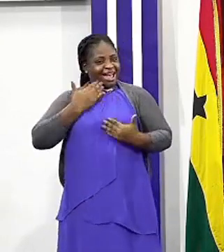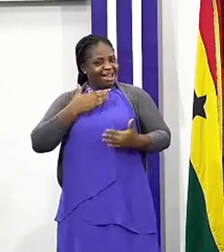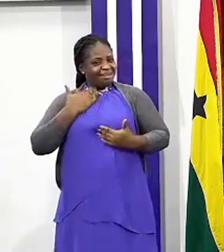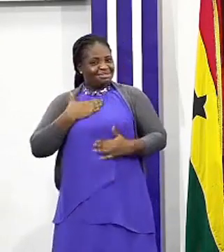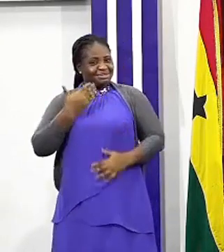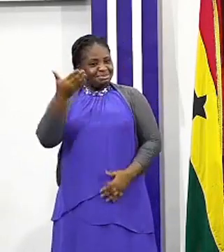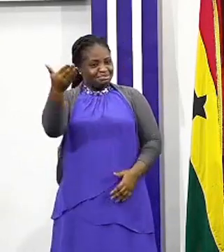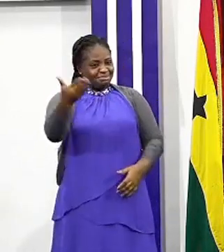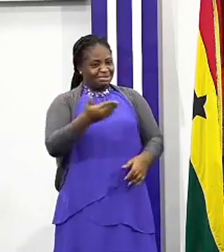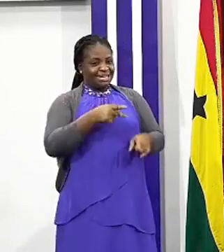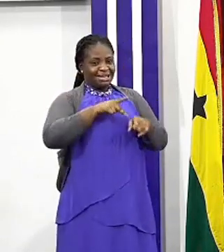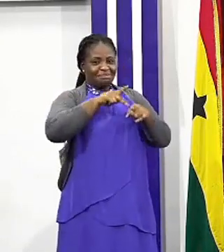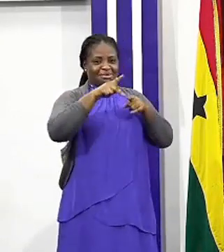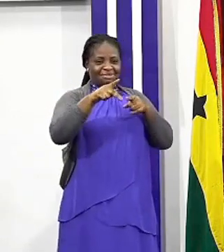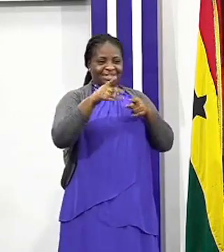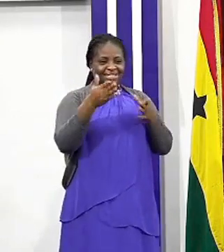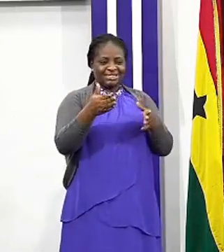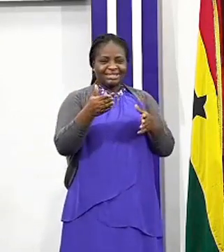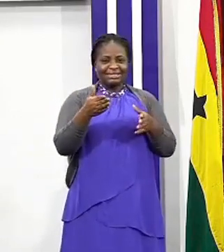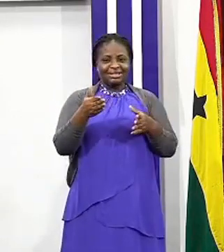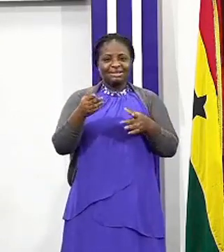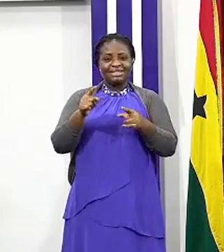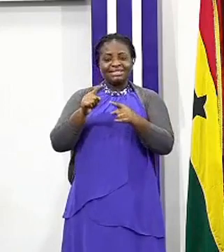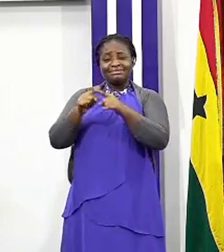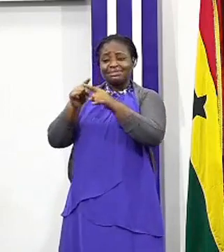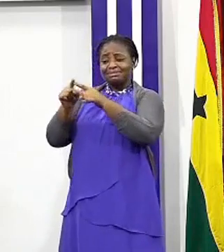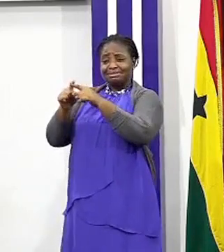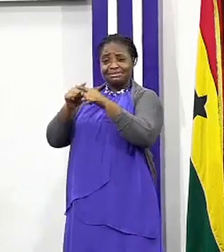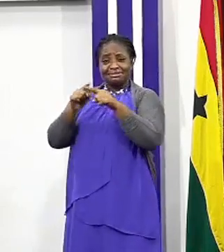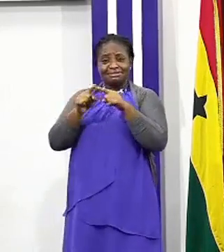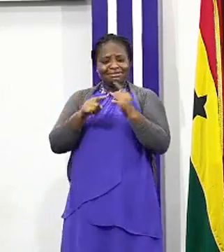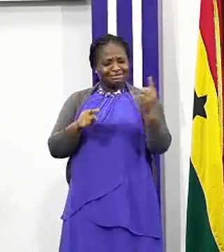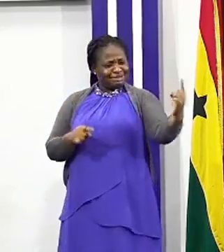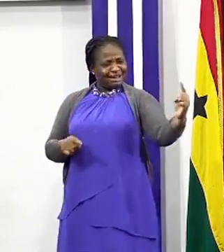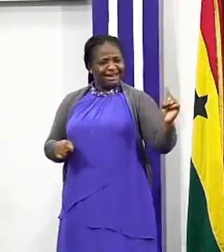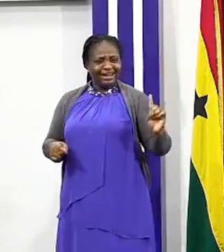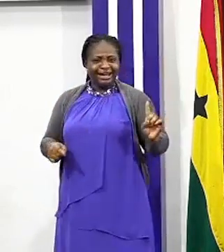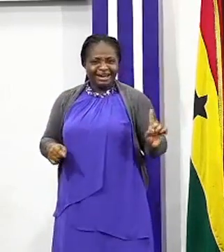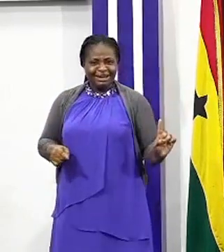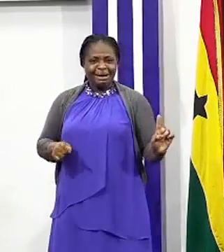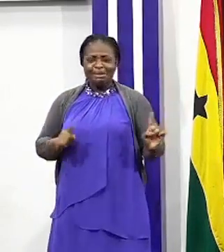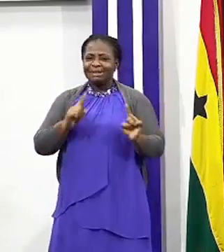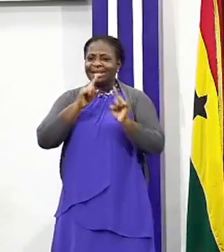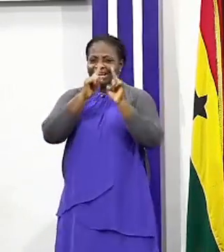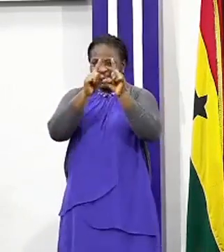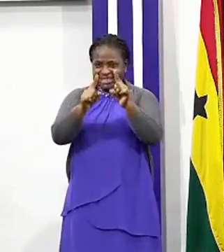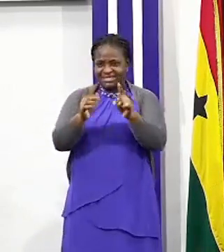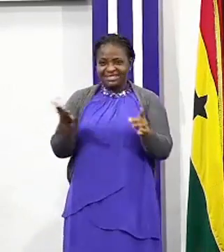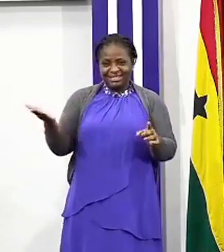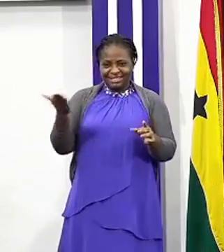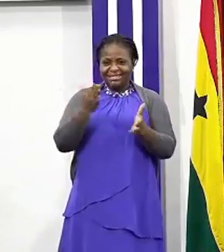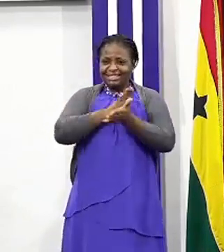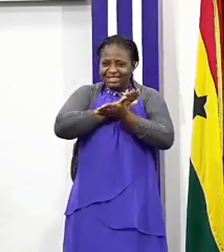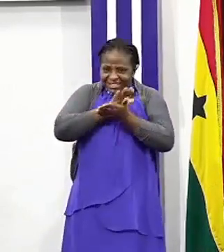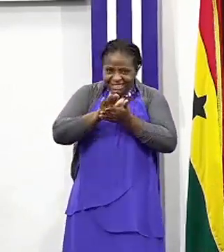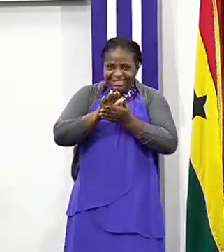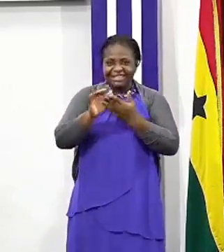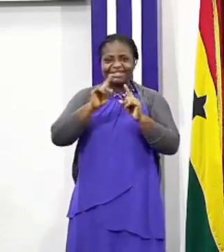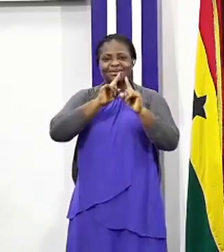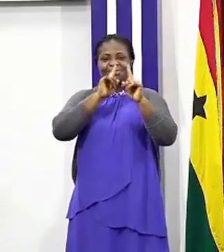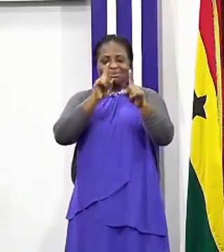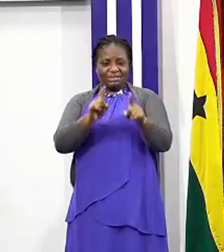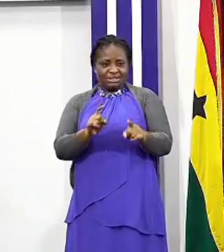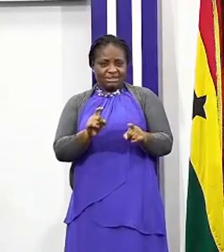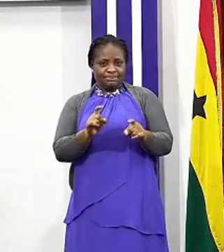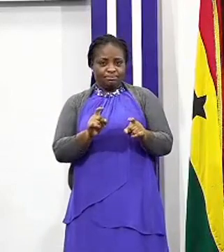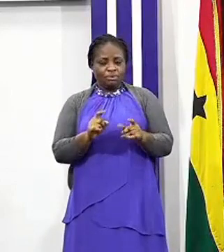of virology and epidemiology and et cetera, to come and answer those genuine questions.